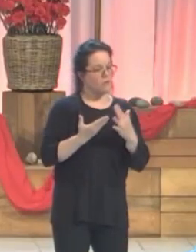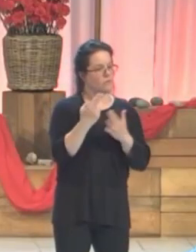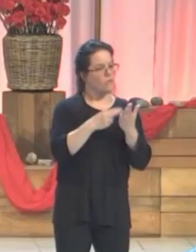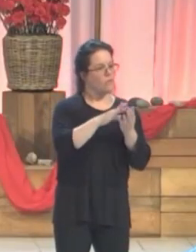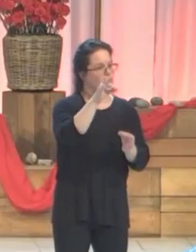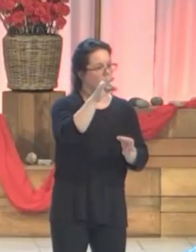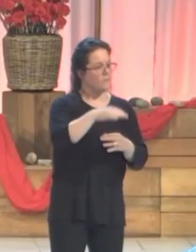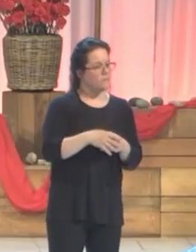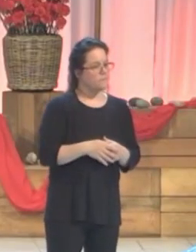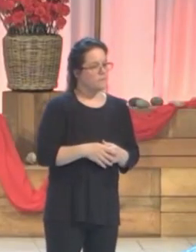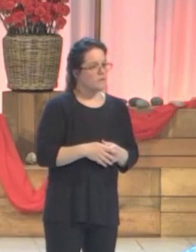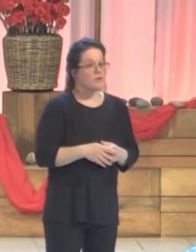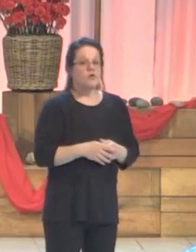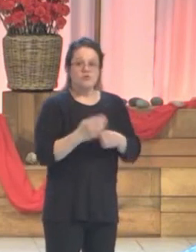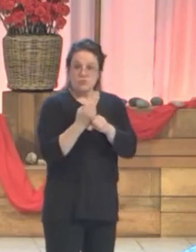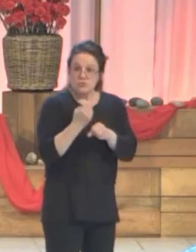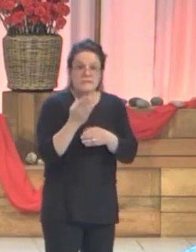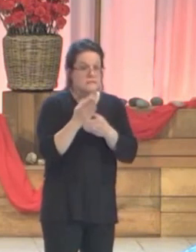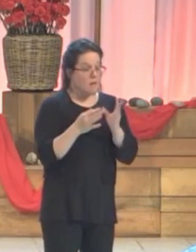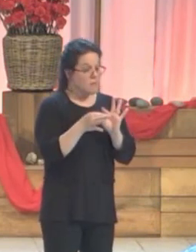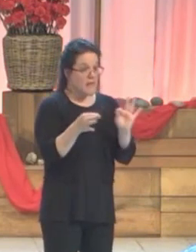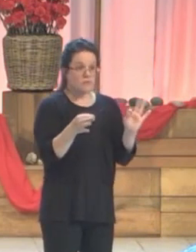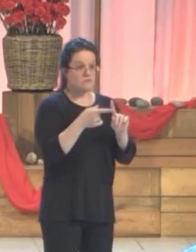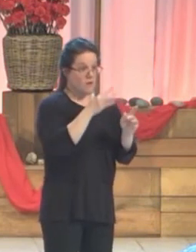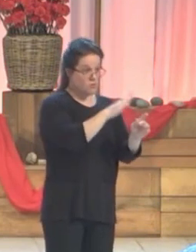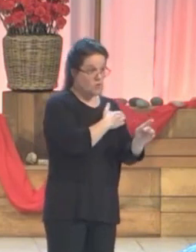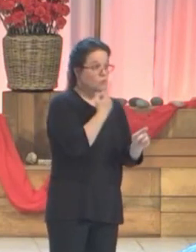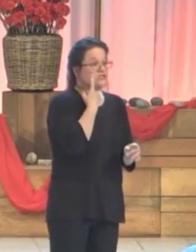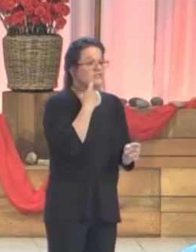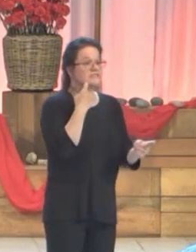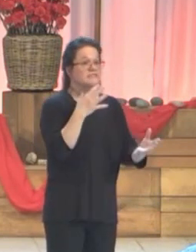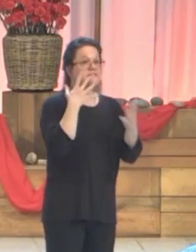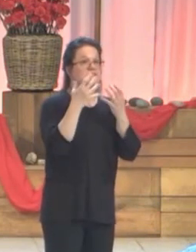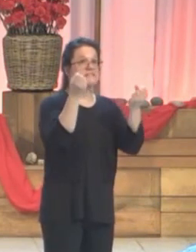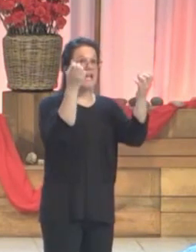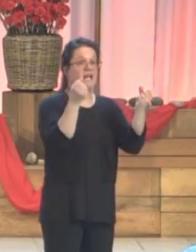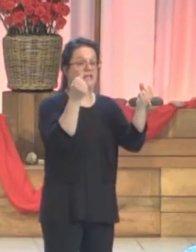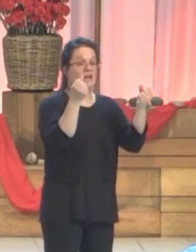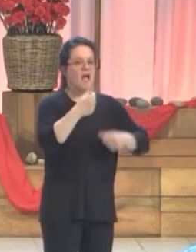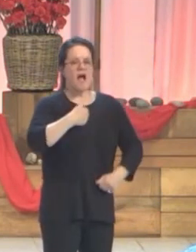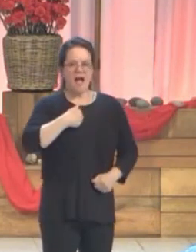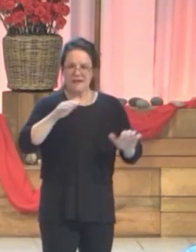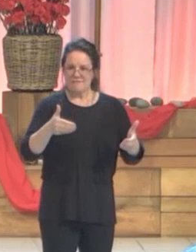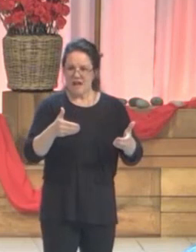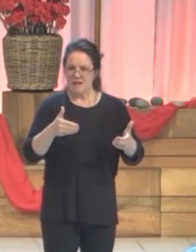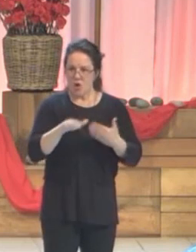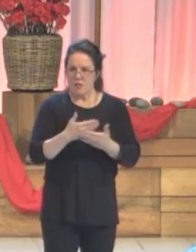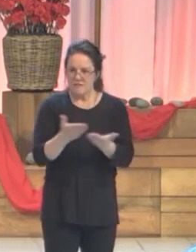all right, I fast-forwarded here. And so using some of the language of the song that we just sang, I would invite you